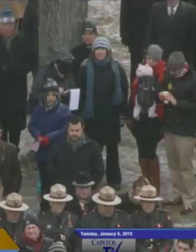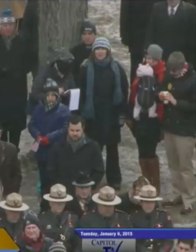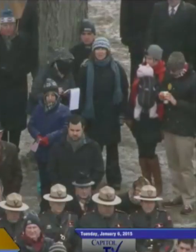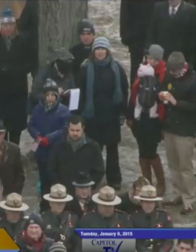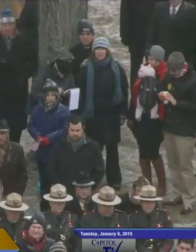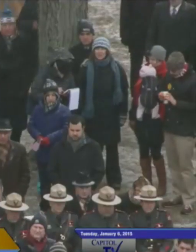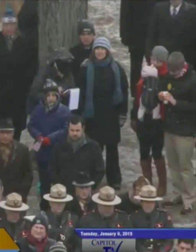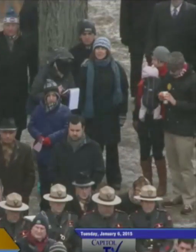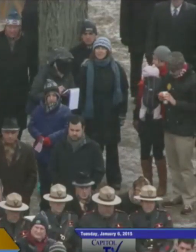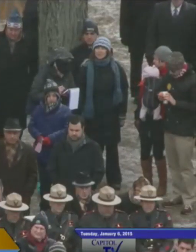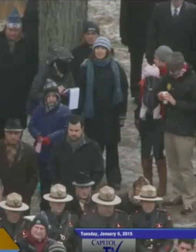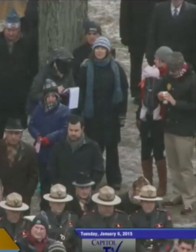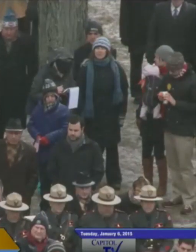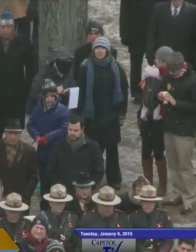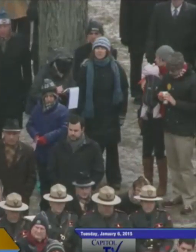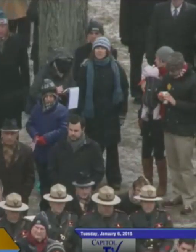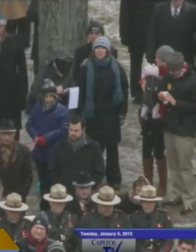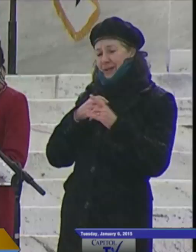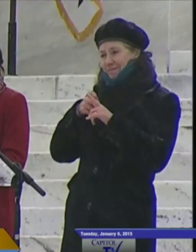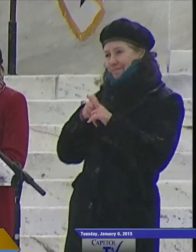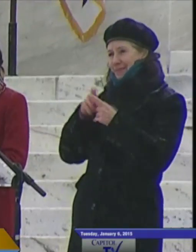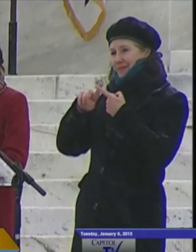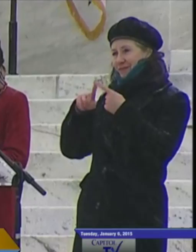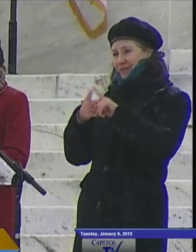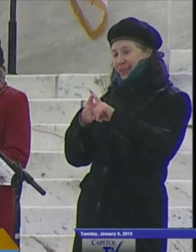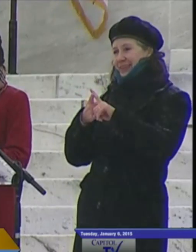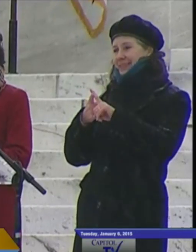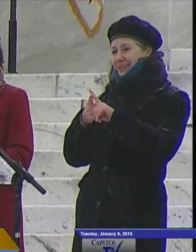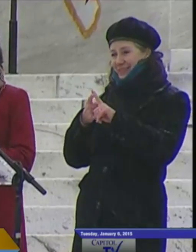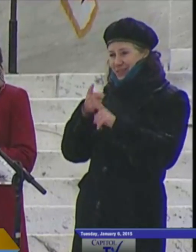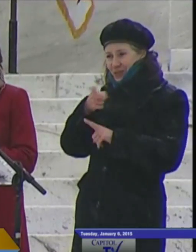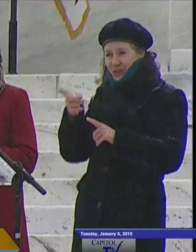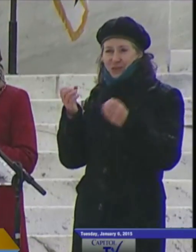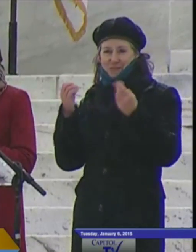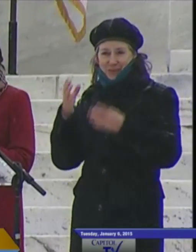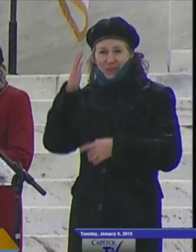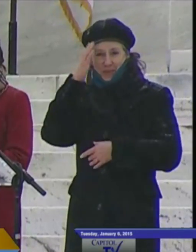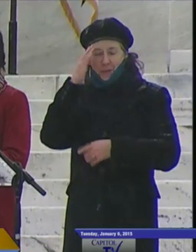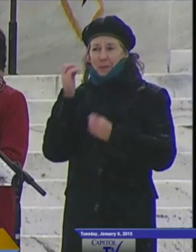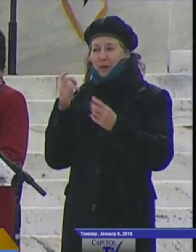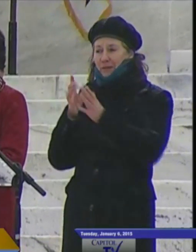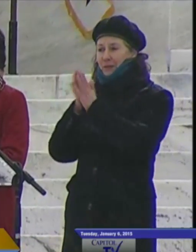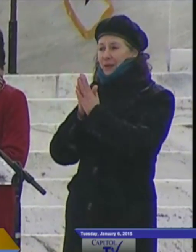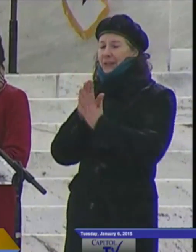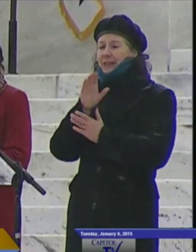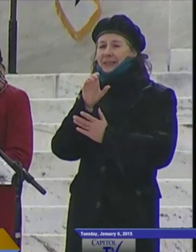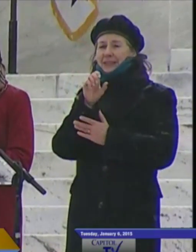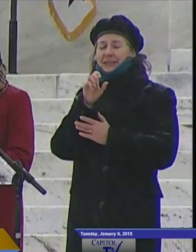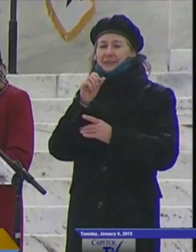for today, I spoke to a friend of mine who's someone many of you know and many of you are praying for, Sister Ann